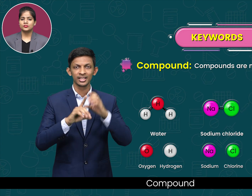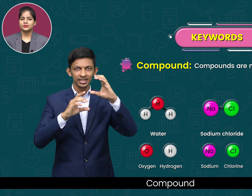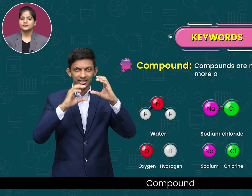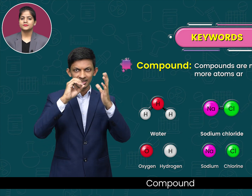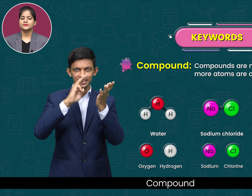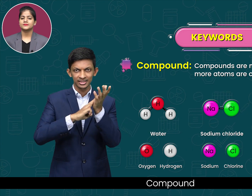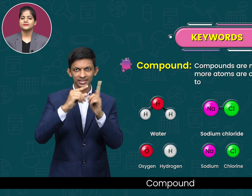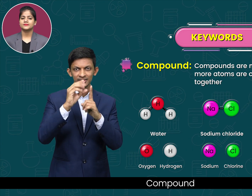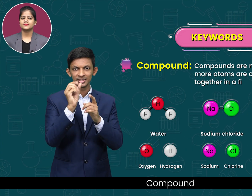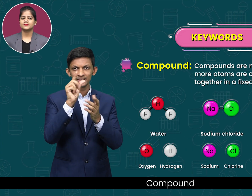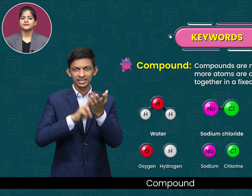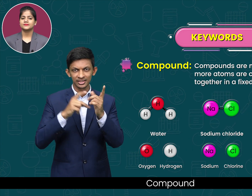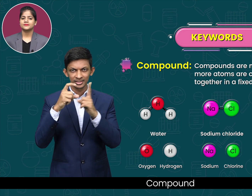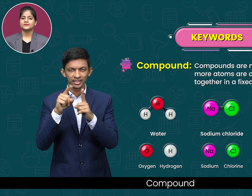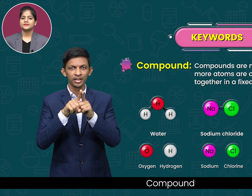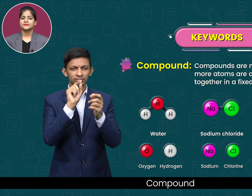compound,